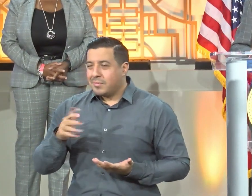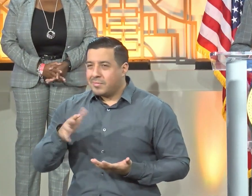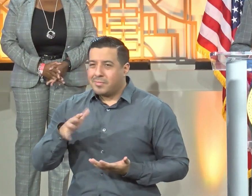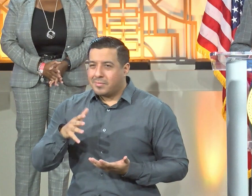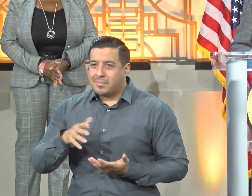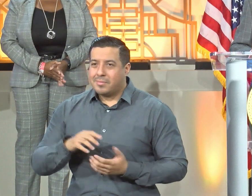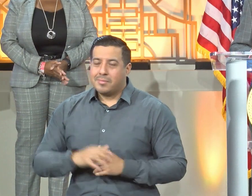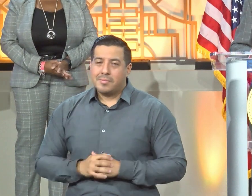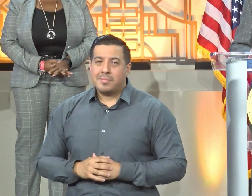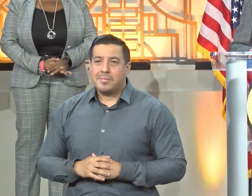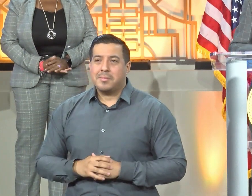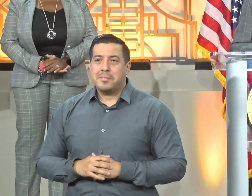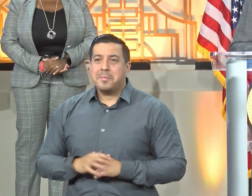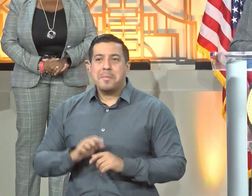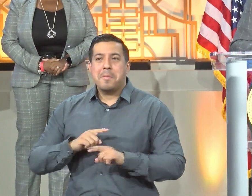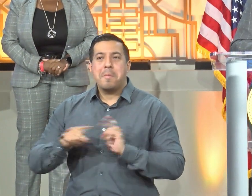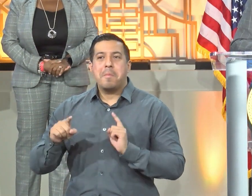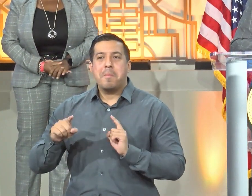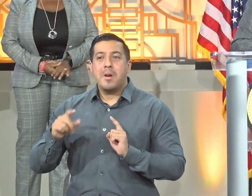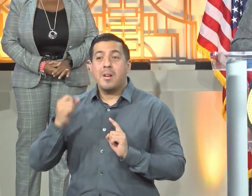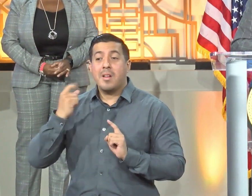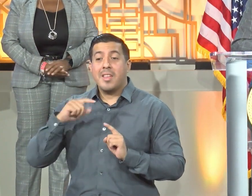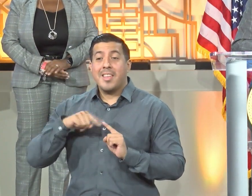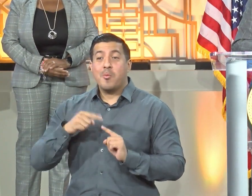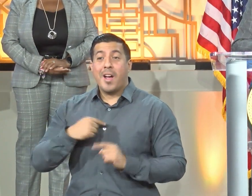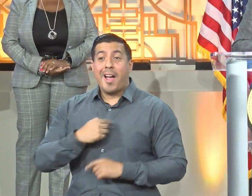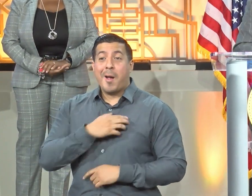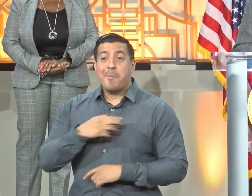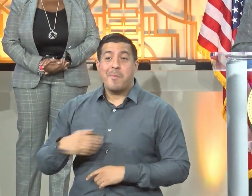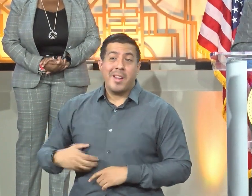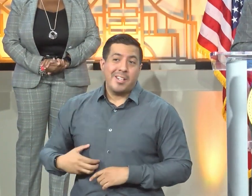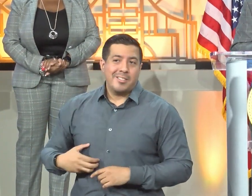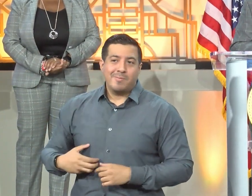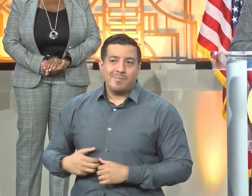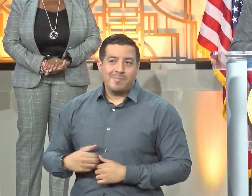but as long as I am mayor,